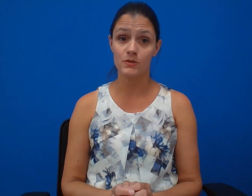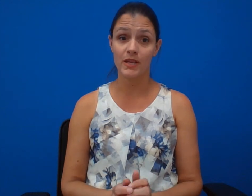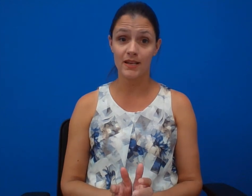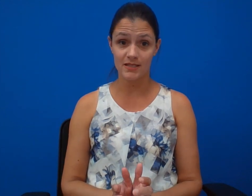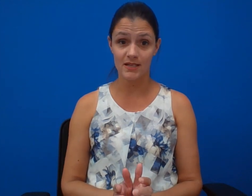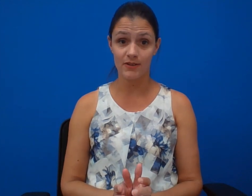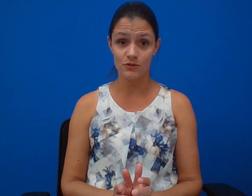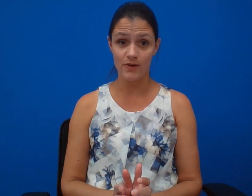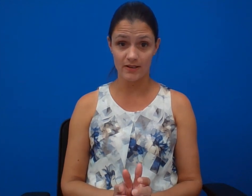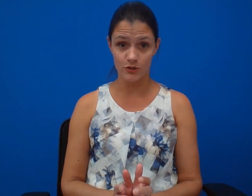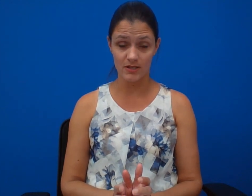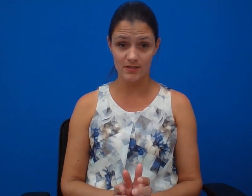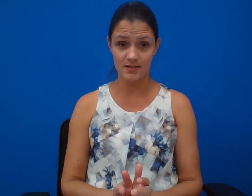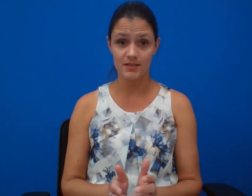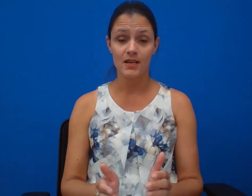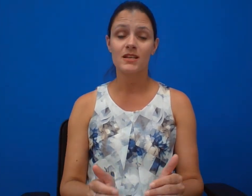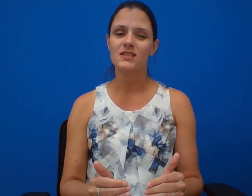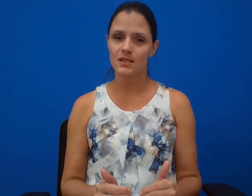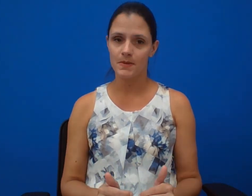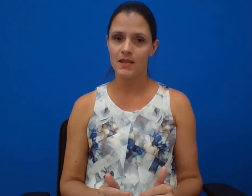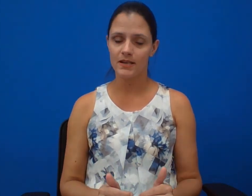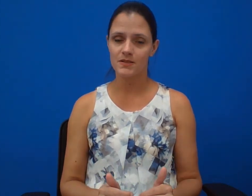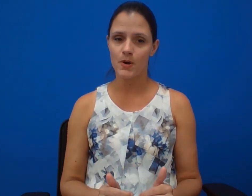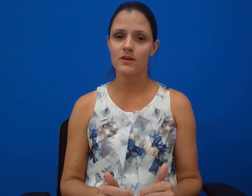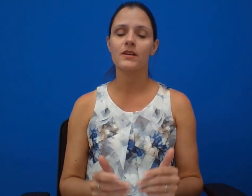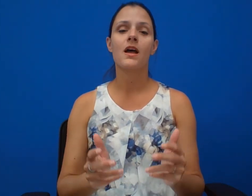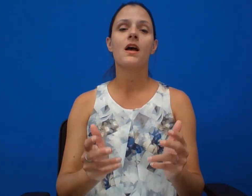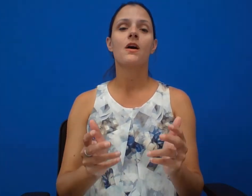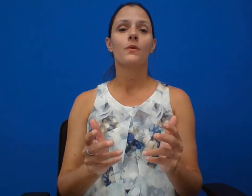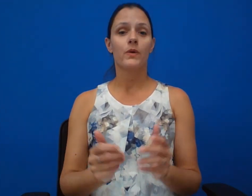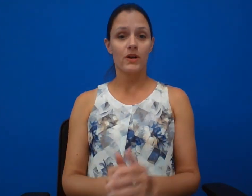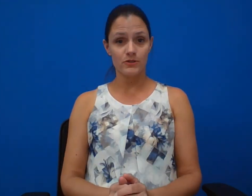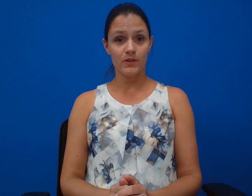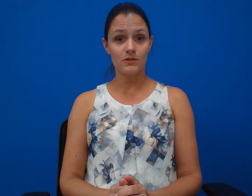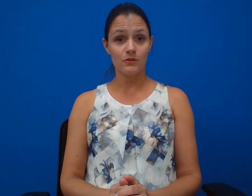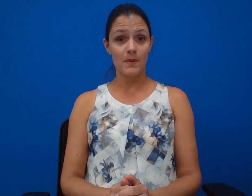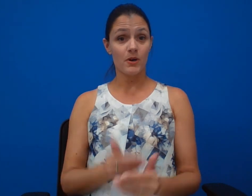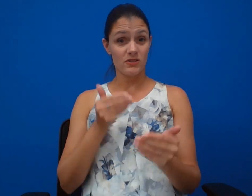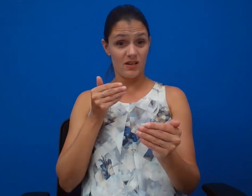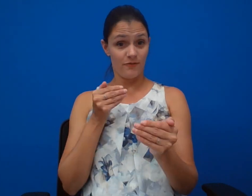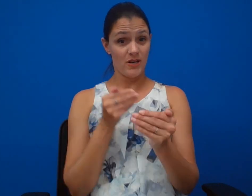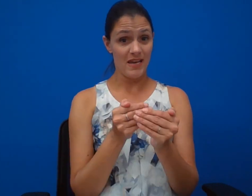get into giving directions. It's going to be the next part. We also need to remember our sign for near.